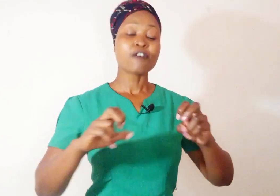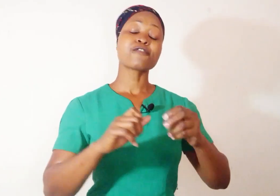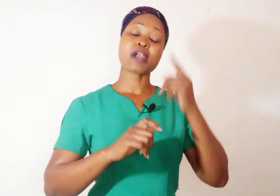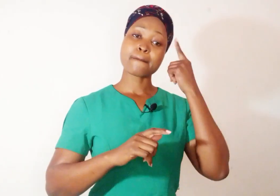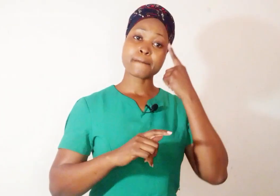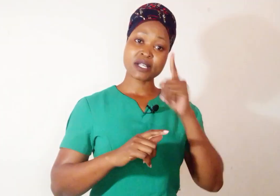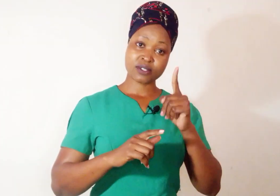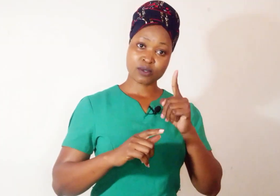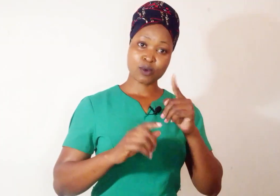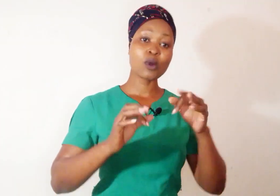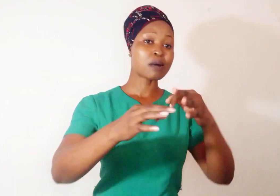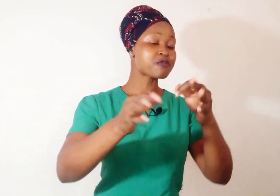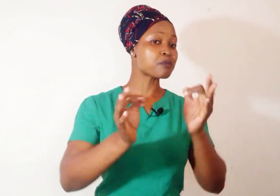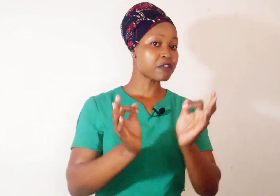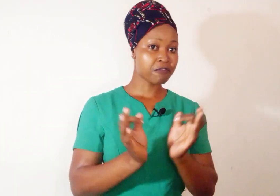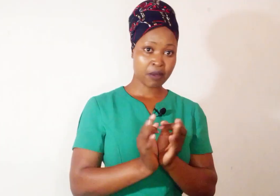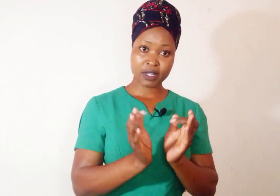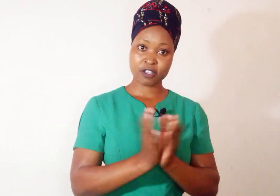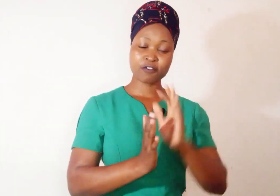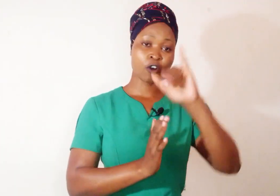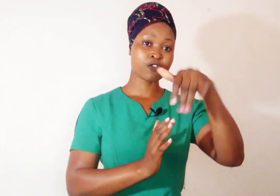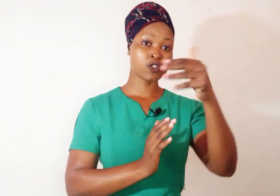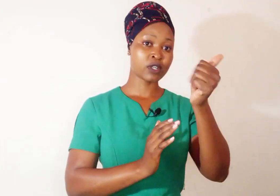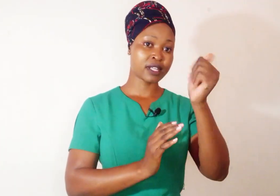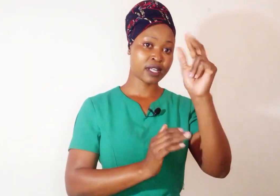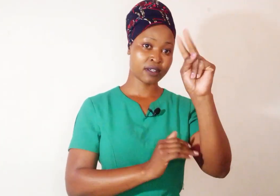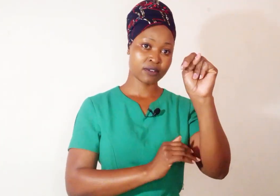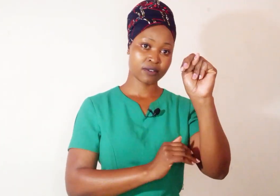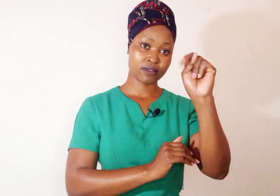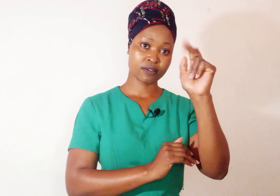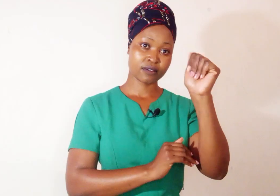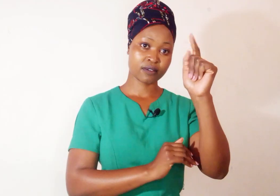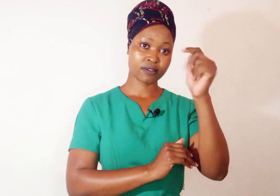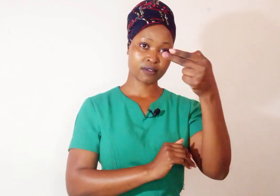for a person who comes from the family of Jonathan,